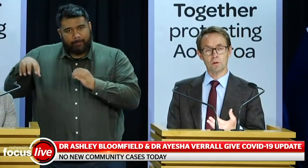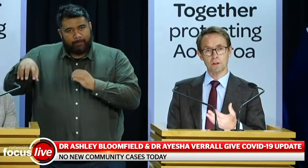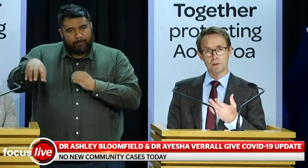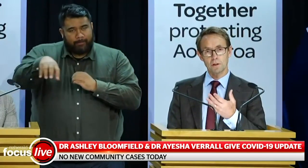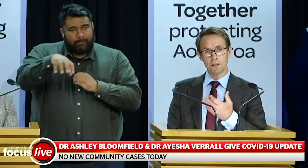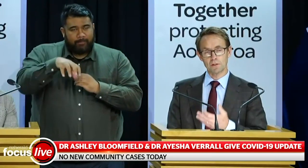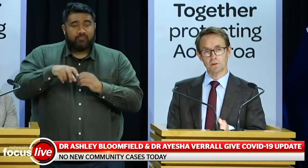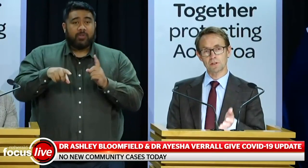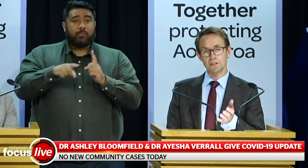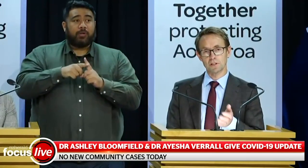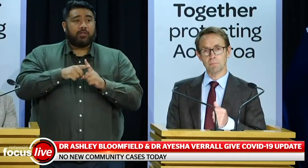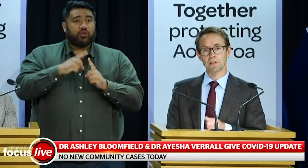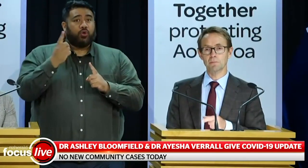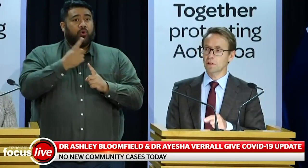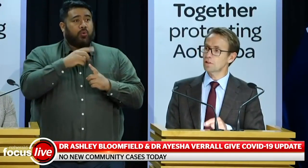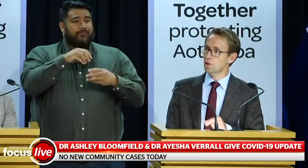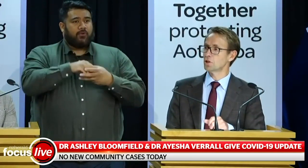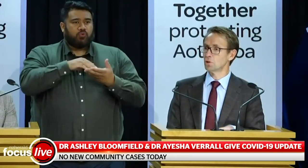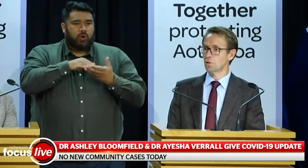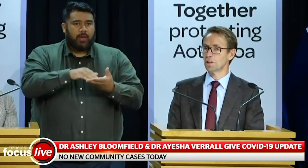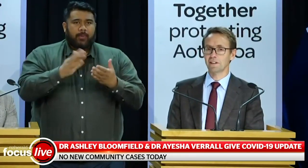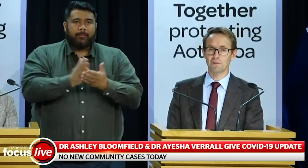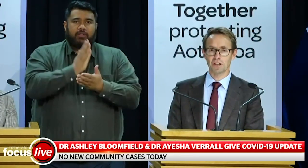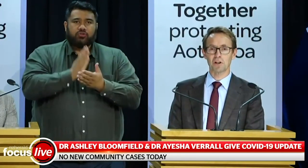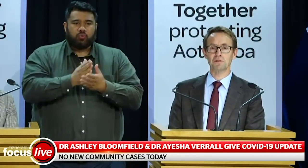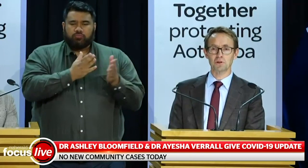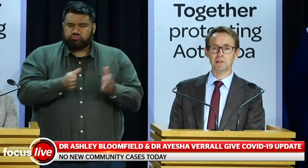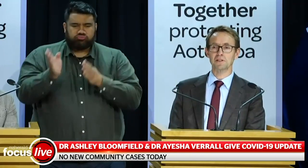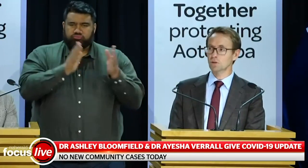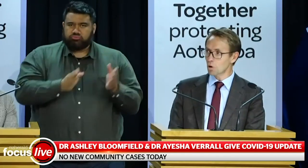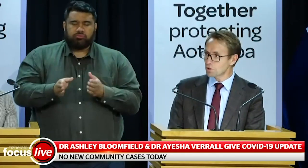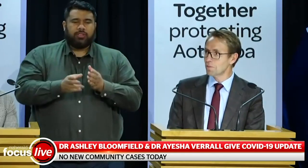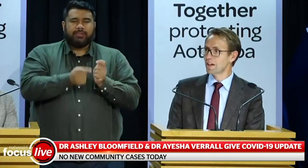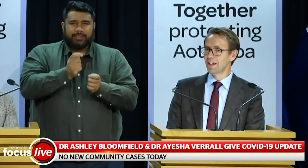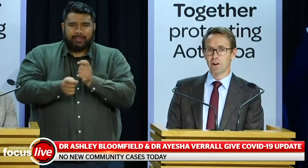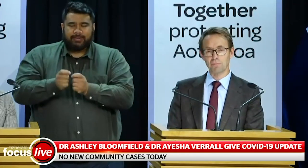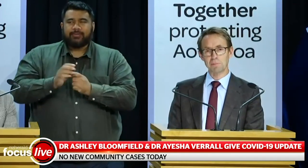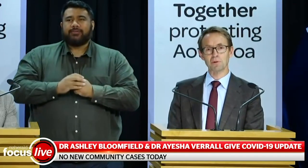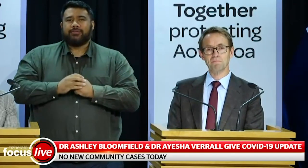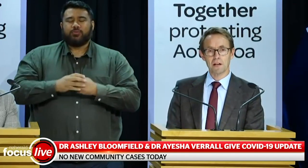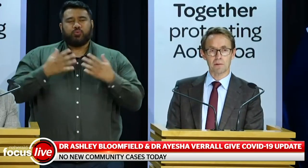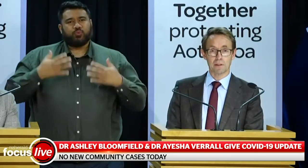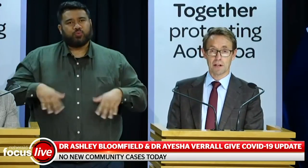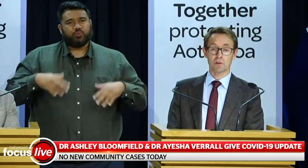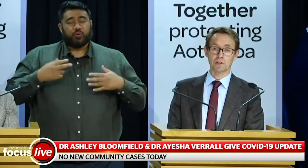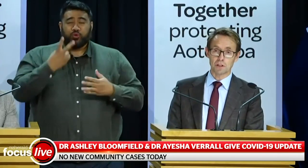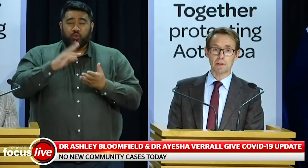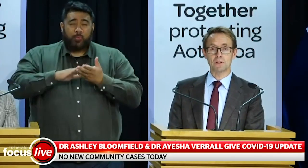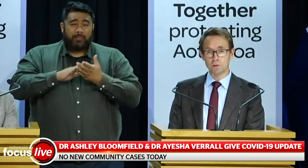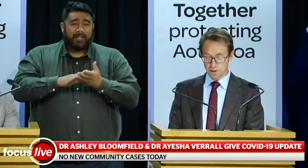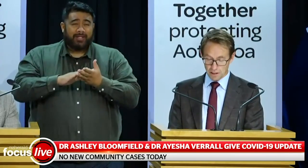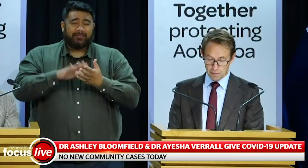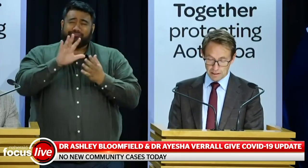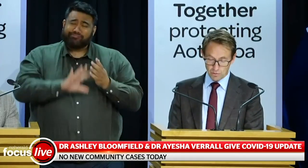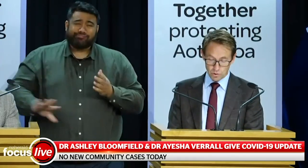who are involved in getting those tests completed, but those who have done over 2 million swabs of people around the country, our